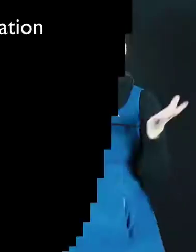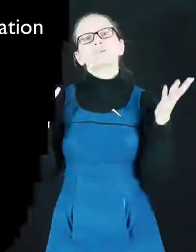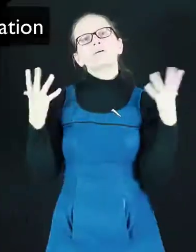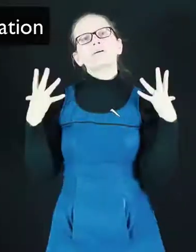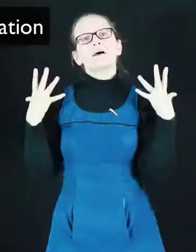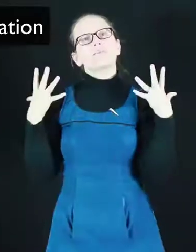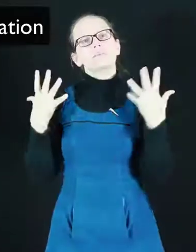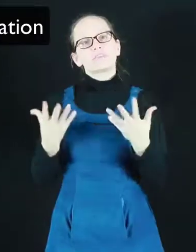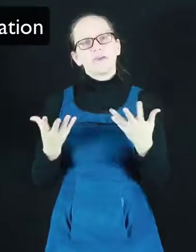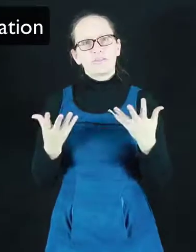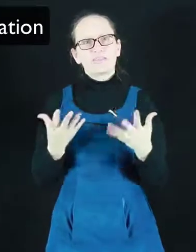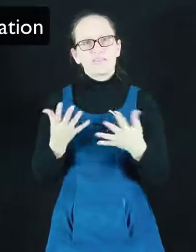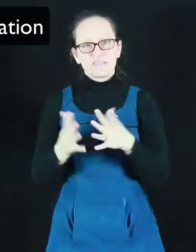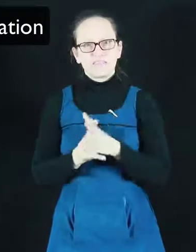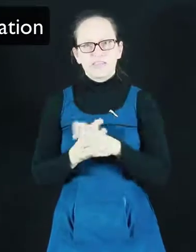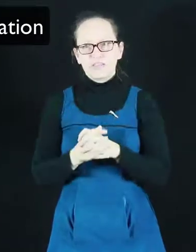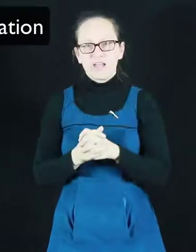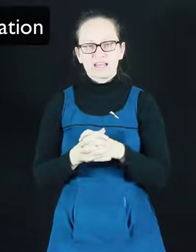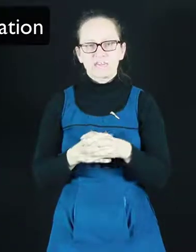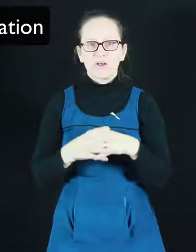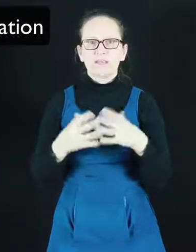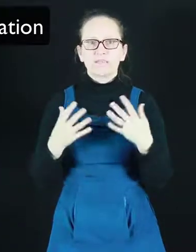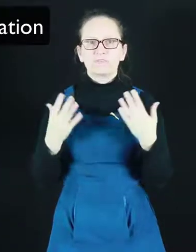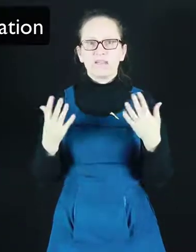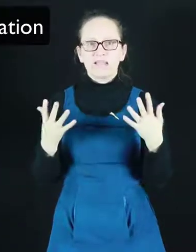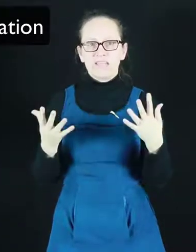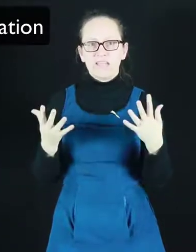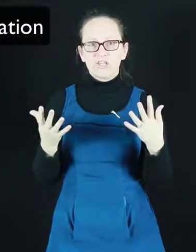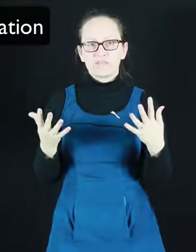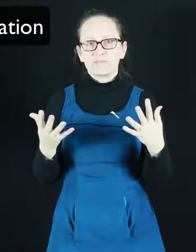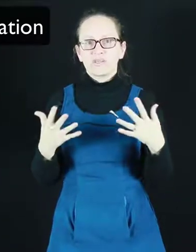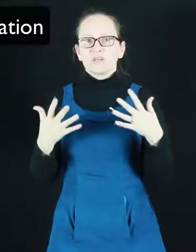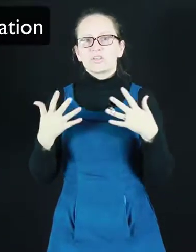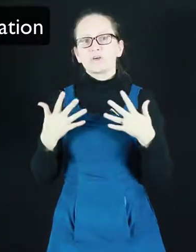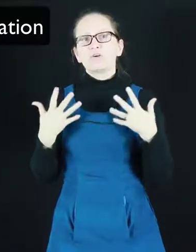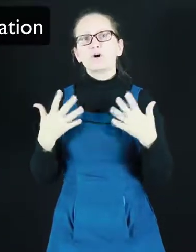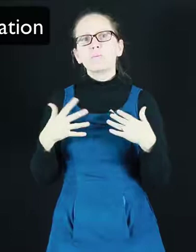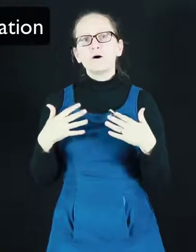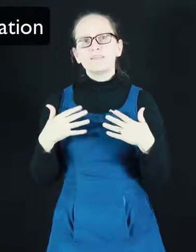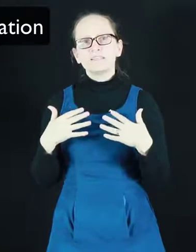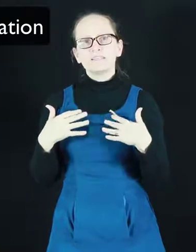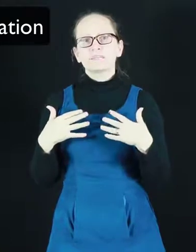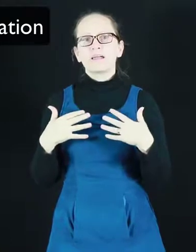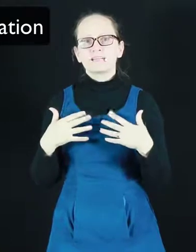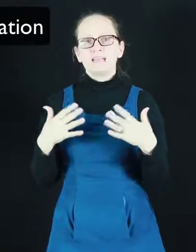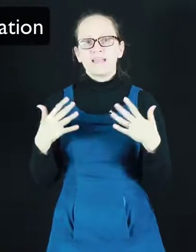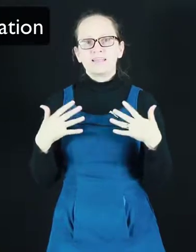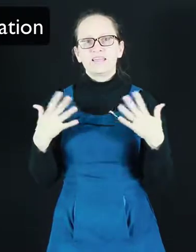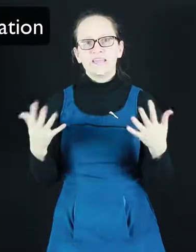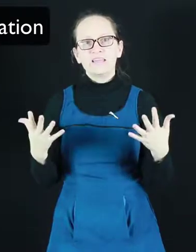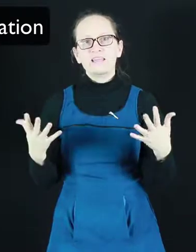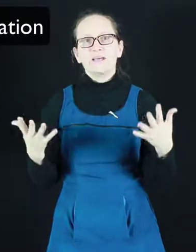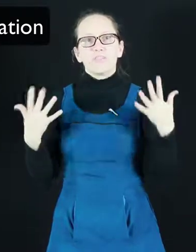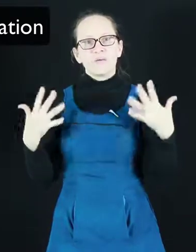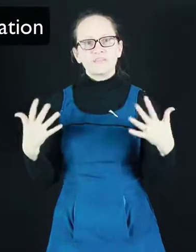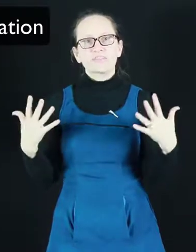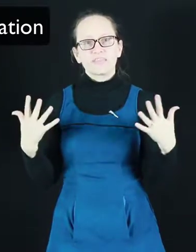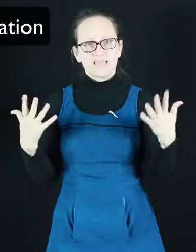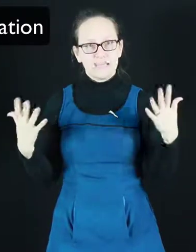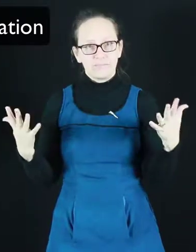Okay, so the third method of heat transfer is radiation. So all bodies radiate heat based on their